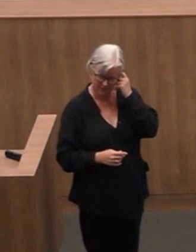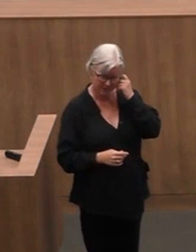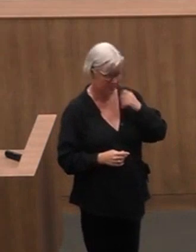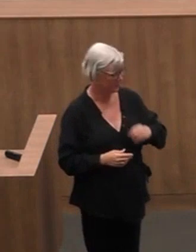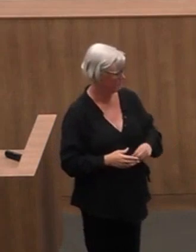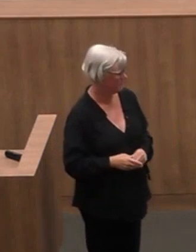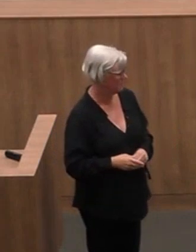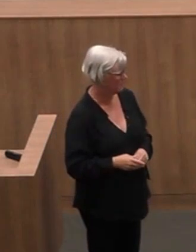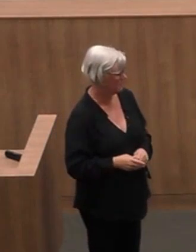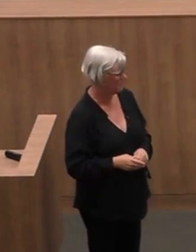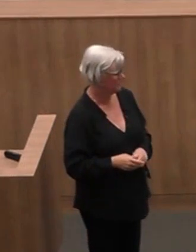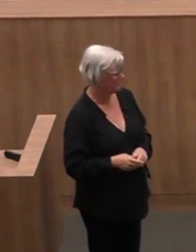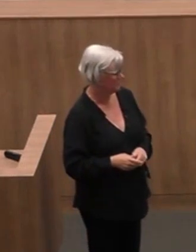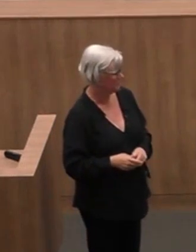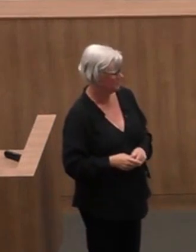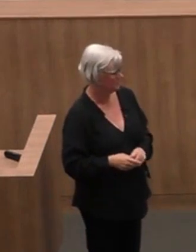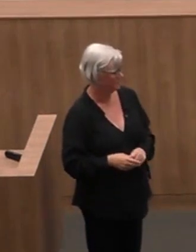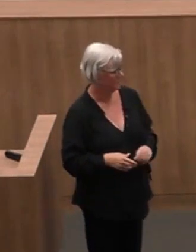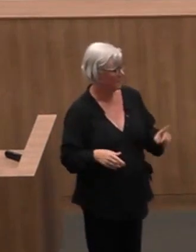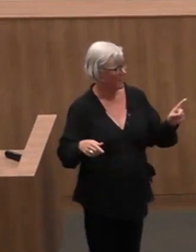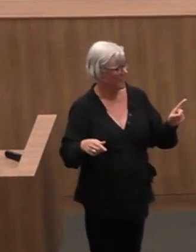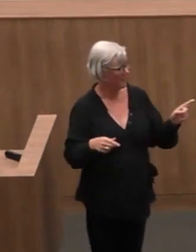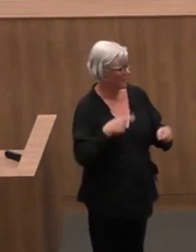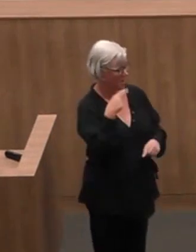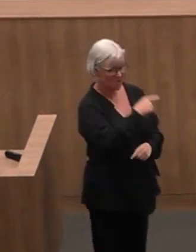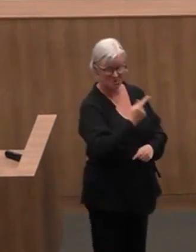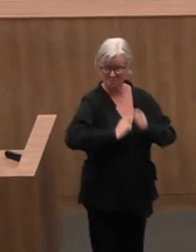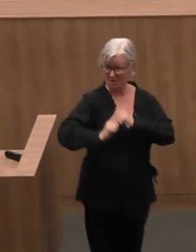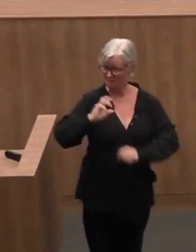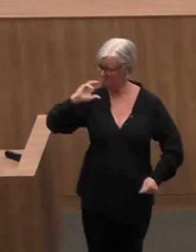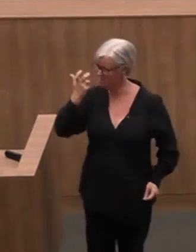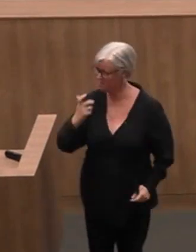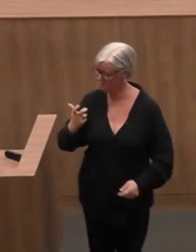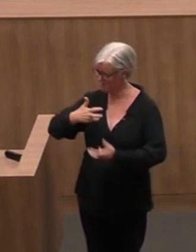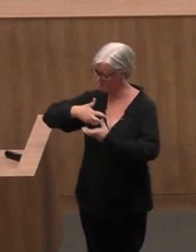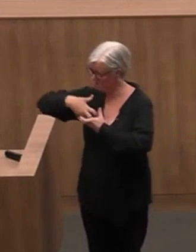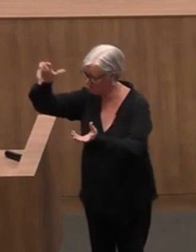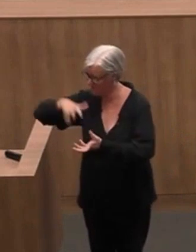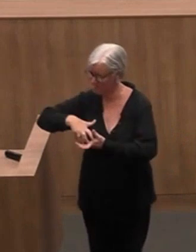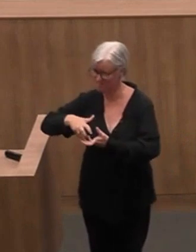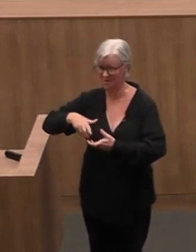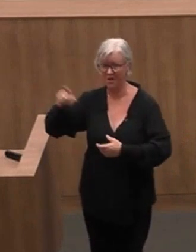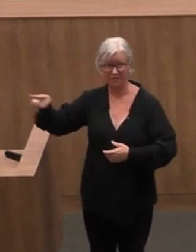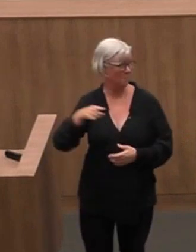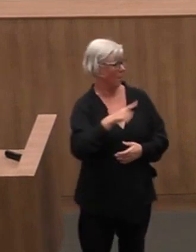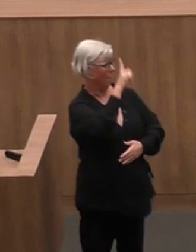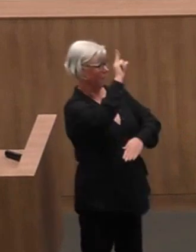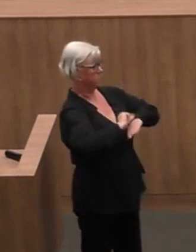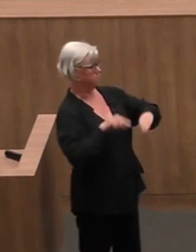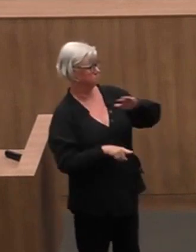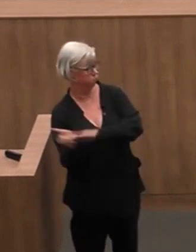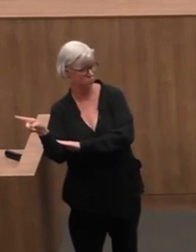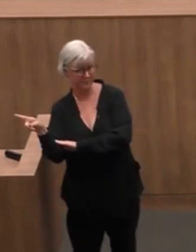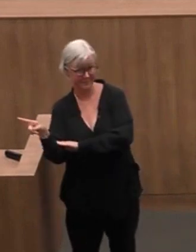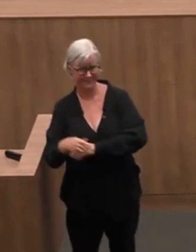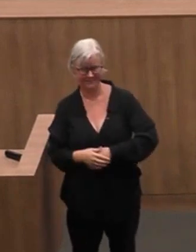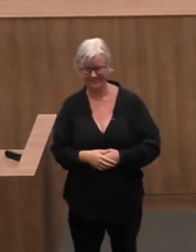And then they run, don't they, Sam? You get cranky. They get cranky, and